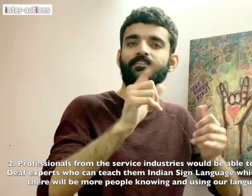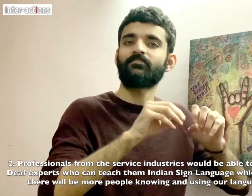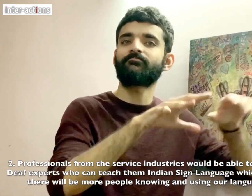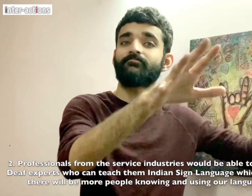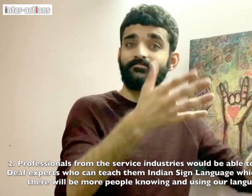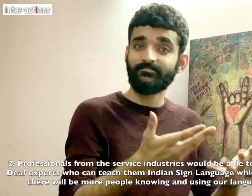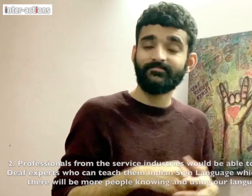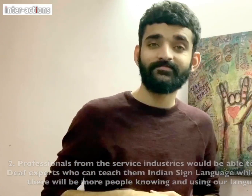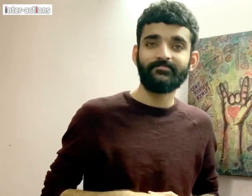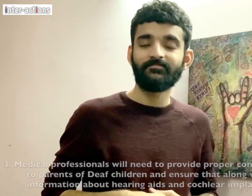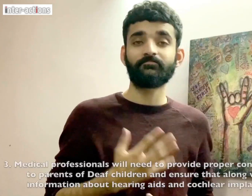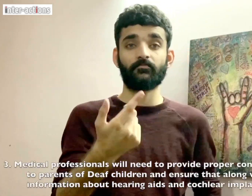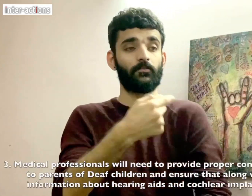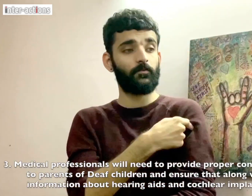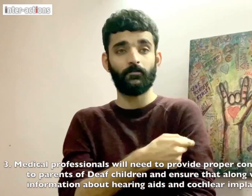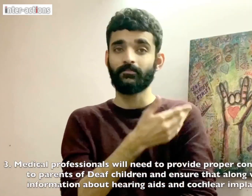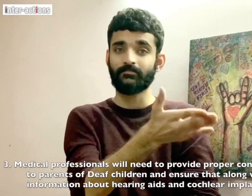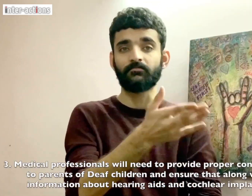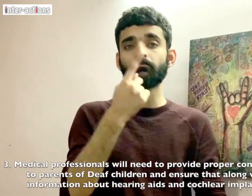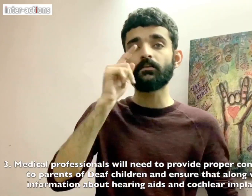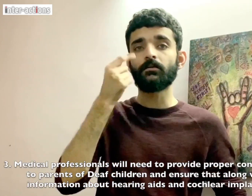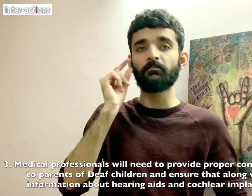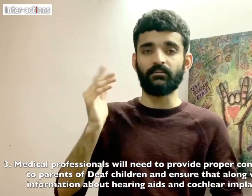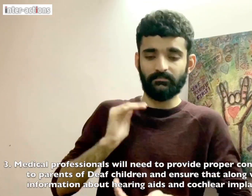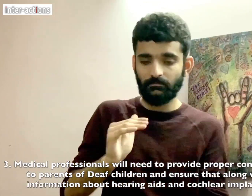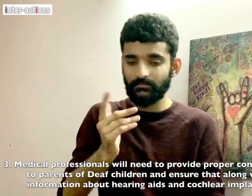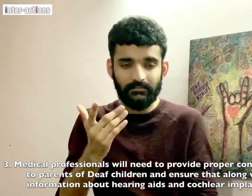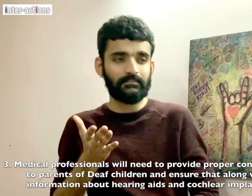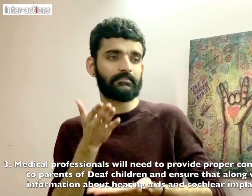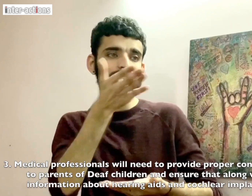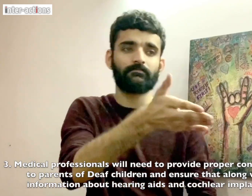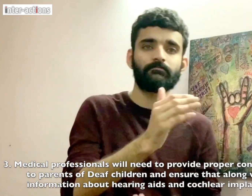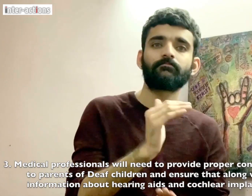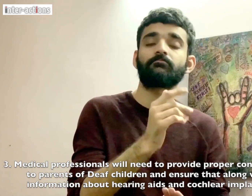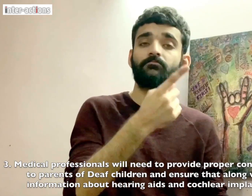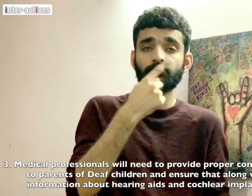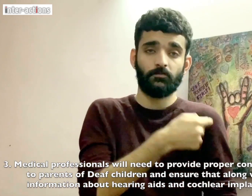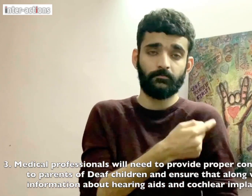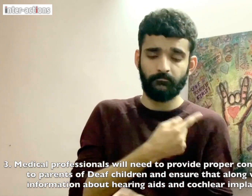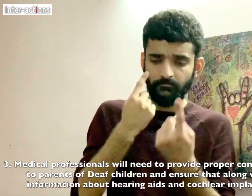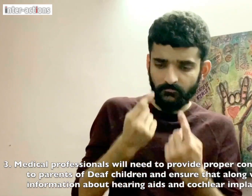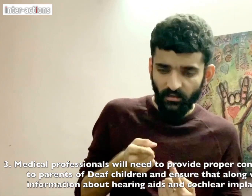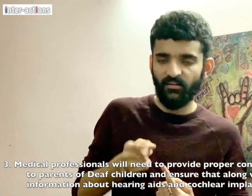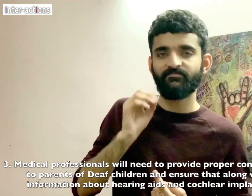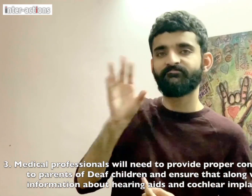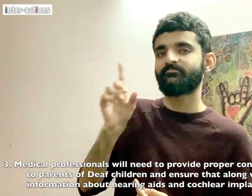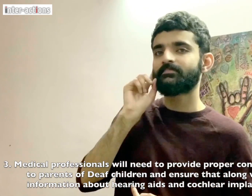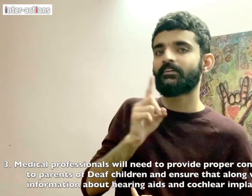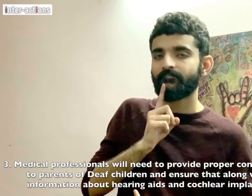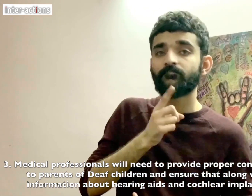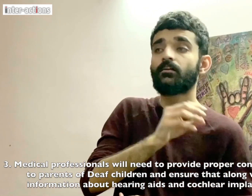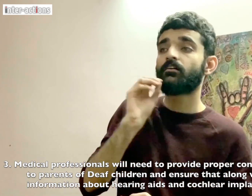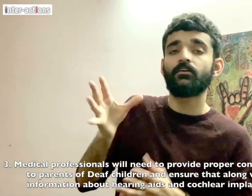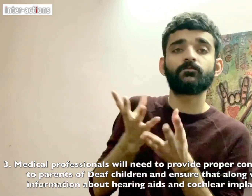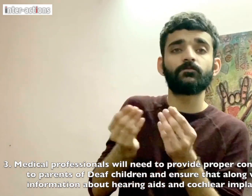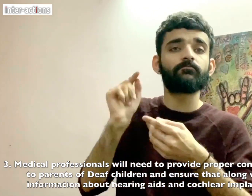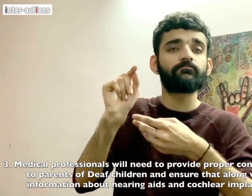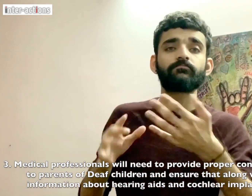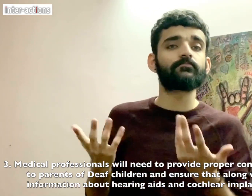and using our language. 3. Medical professionals will need to provide proper consultation to parents of deaf children and ensure that, along with information about hearing aids